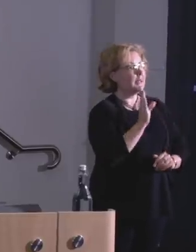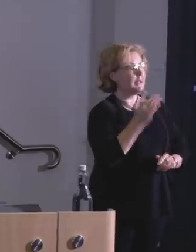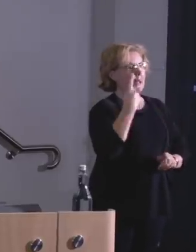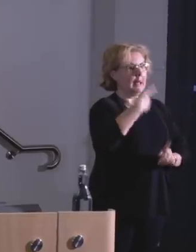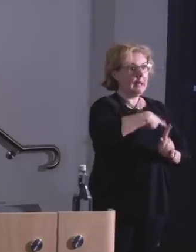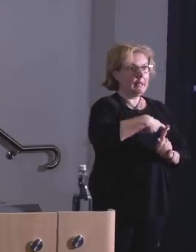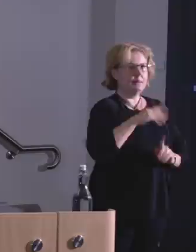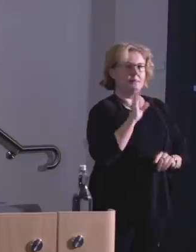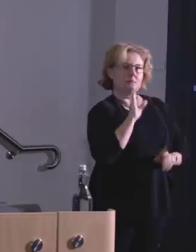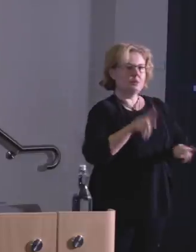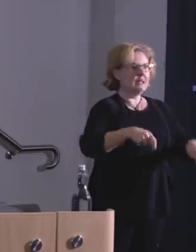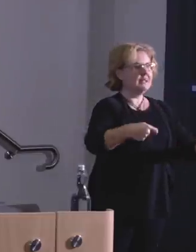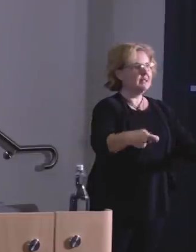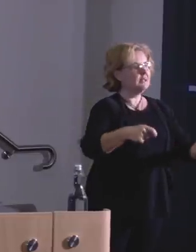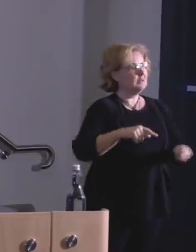presenters.